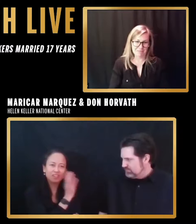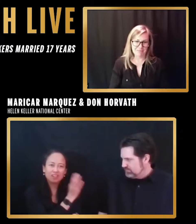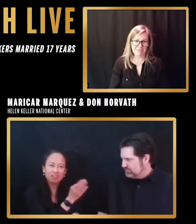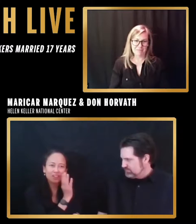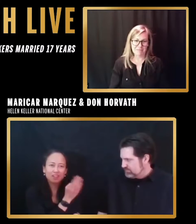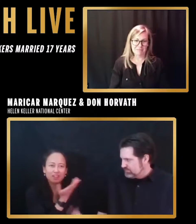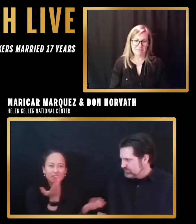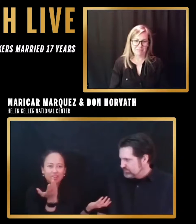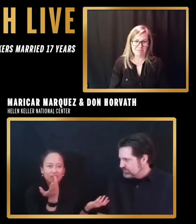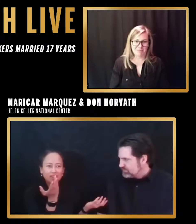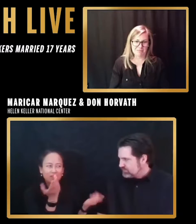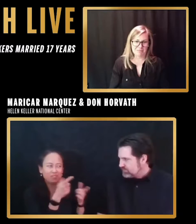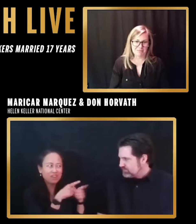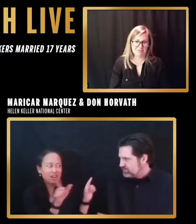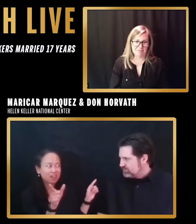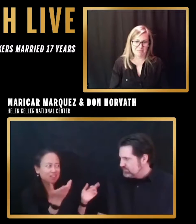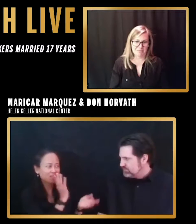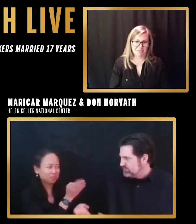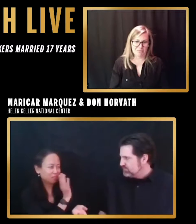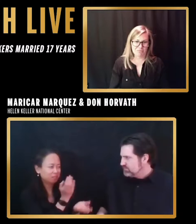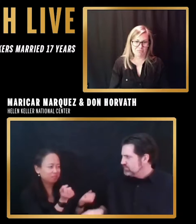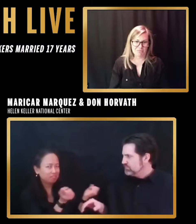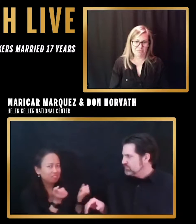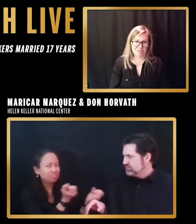If we're just talking,